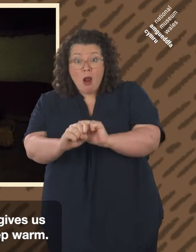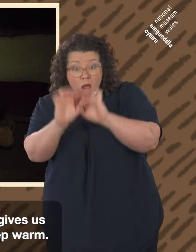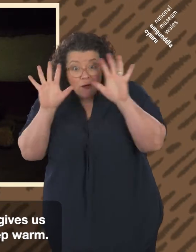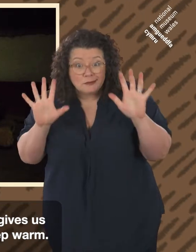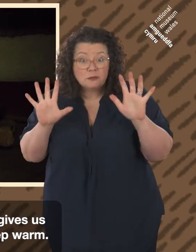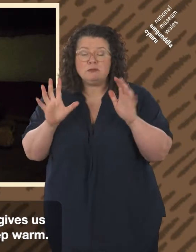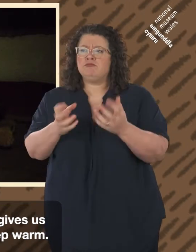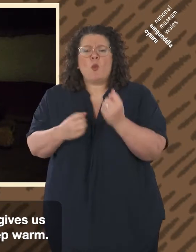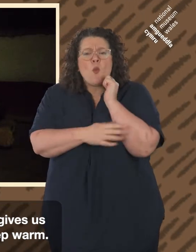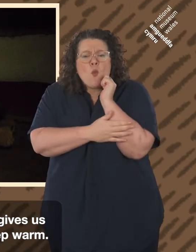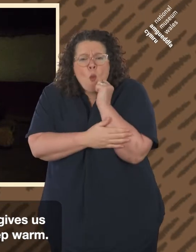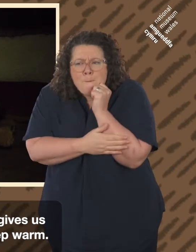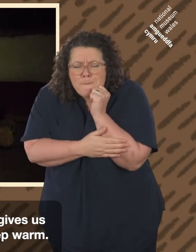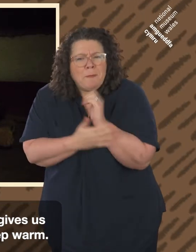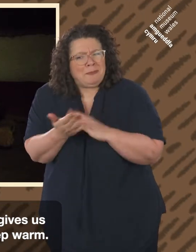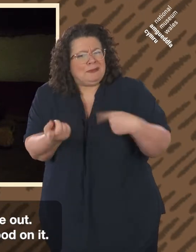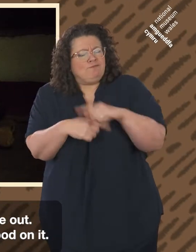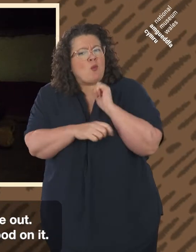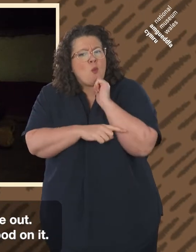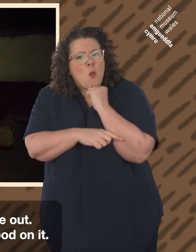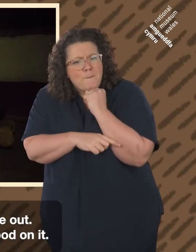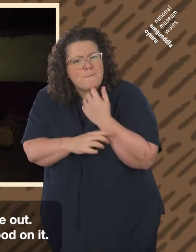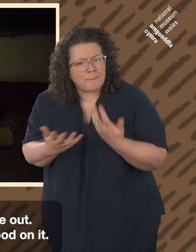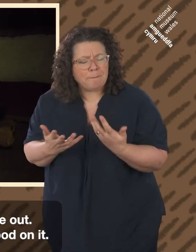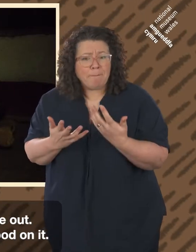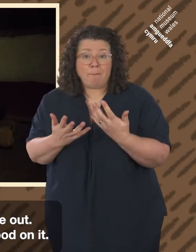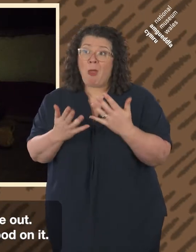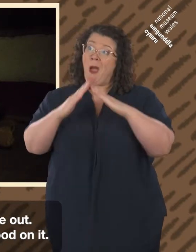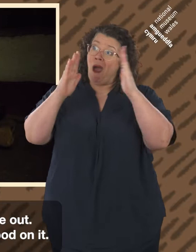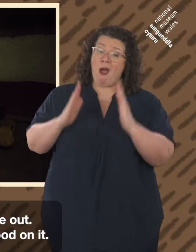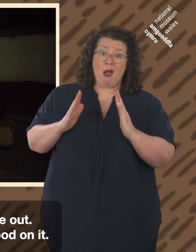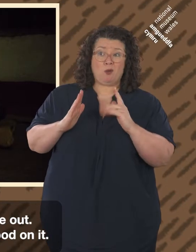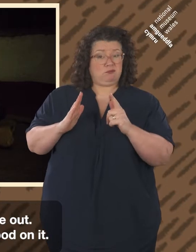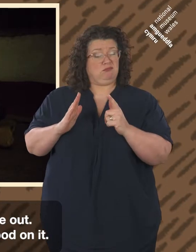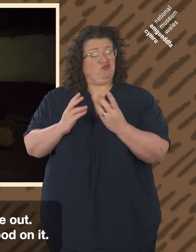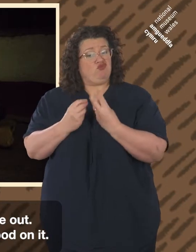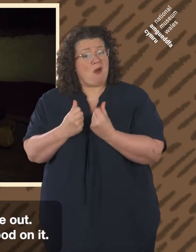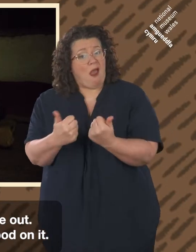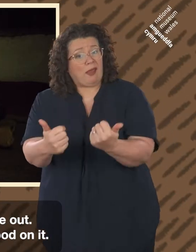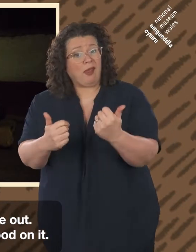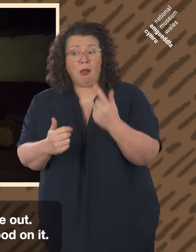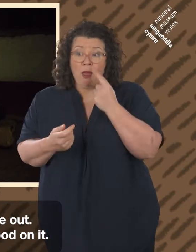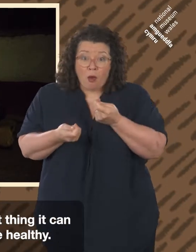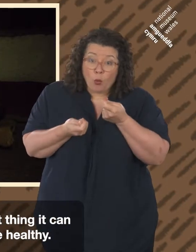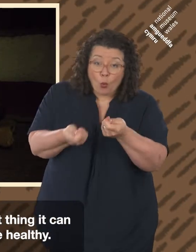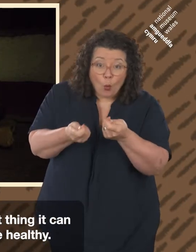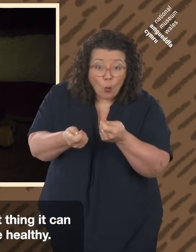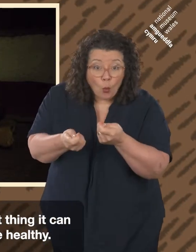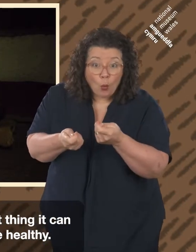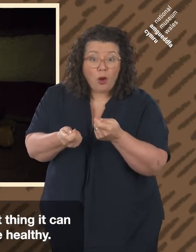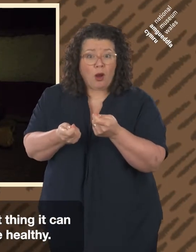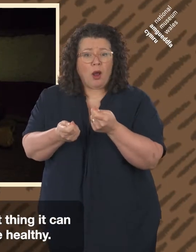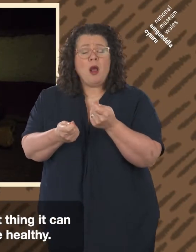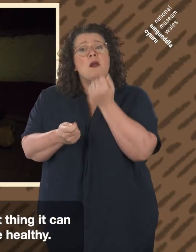it gives us heat, so we can keep warm, it dries the house out, and we can cook our food on it. But the most